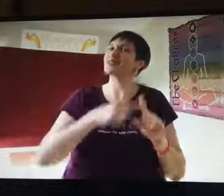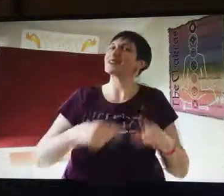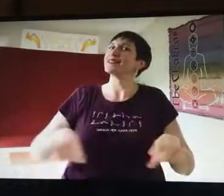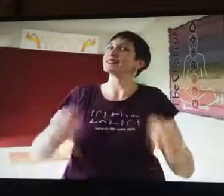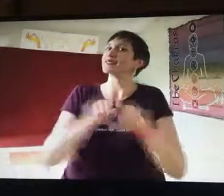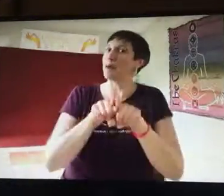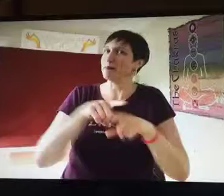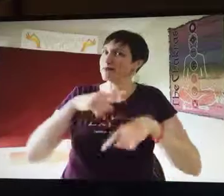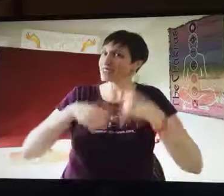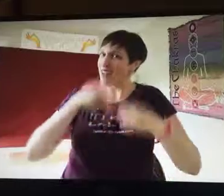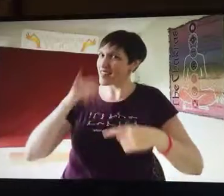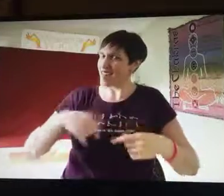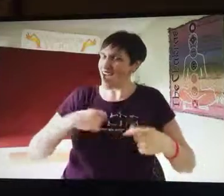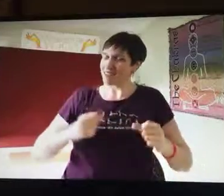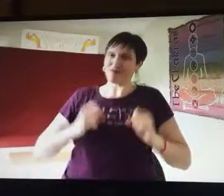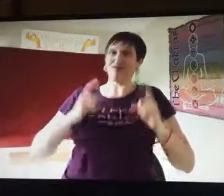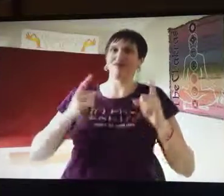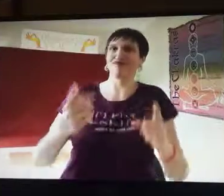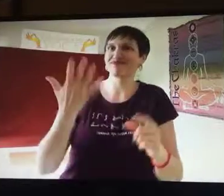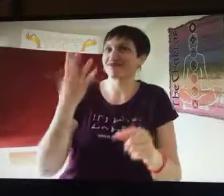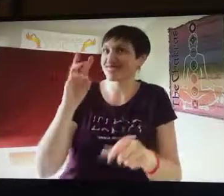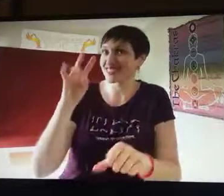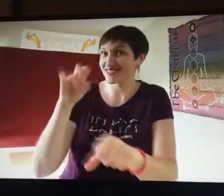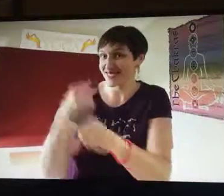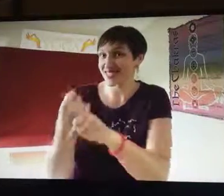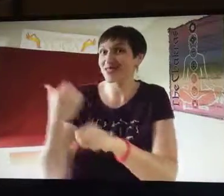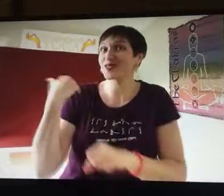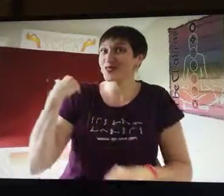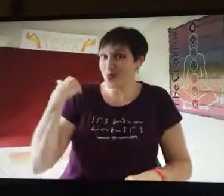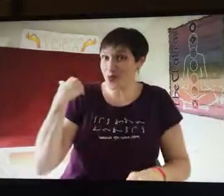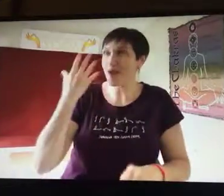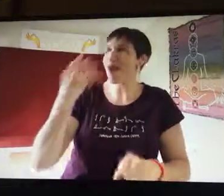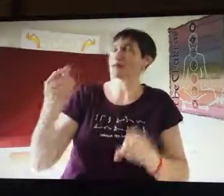So going back to that sign,